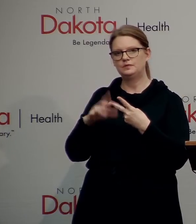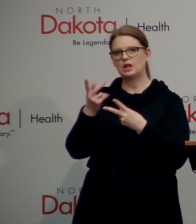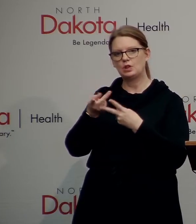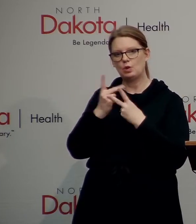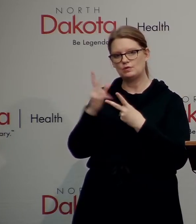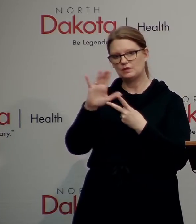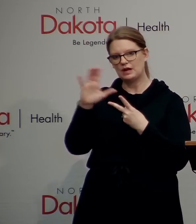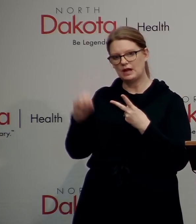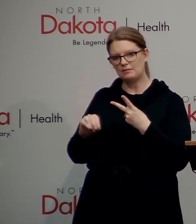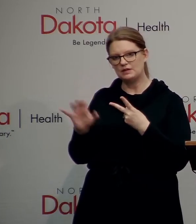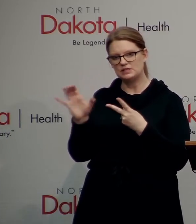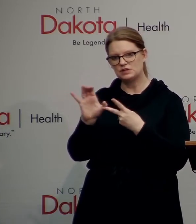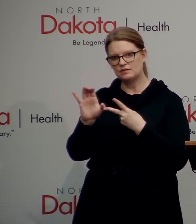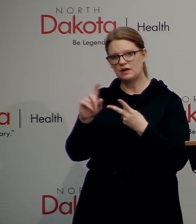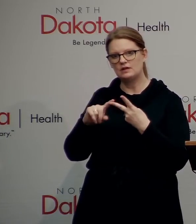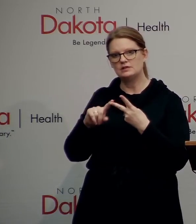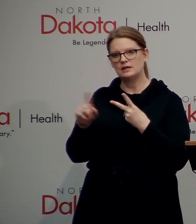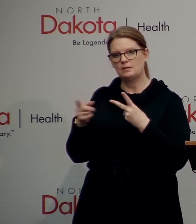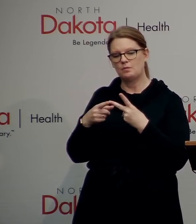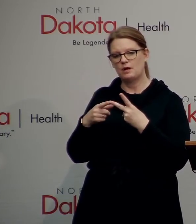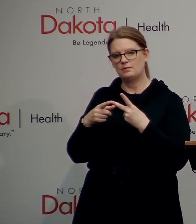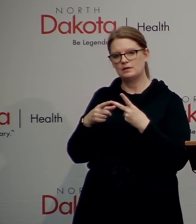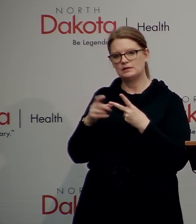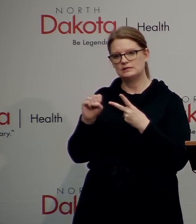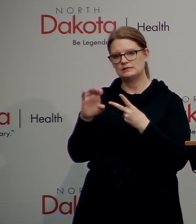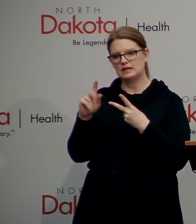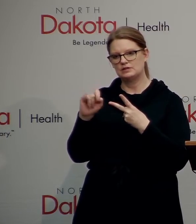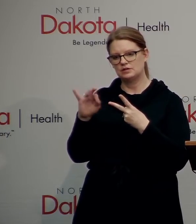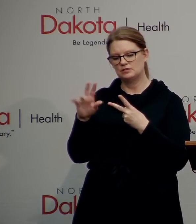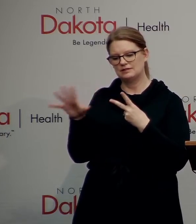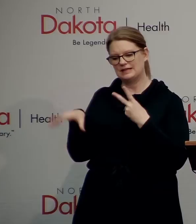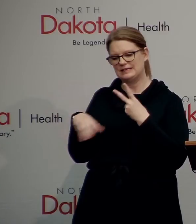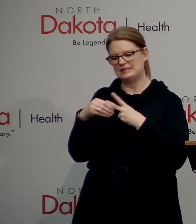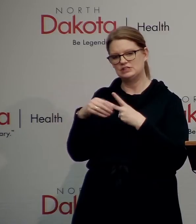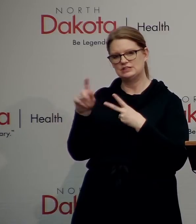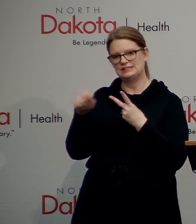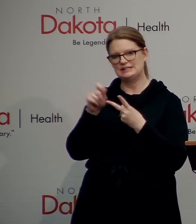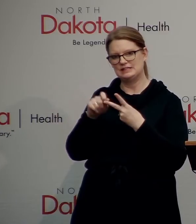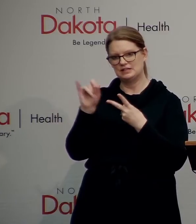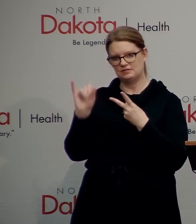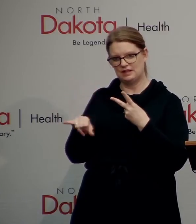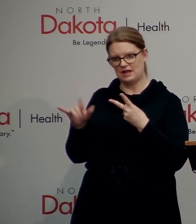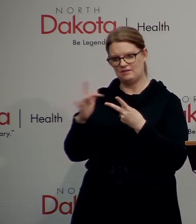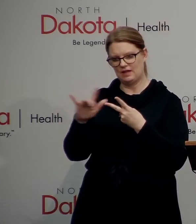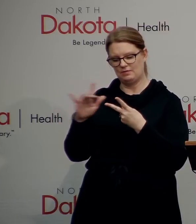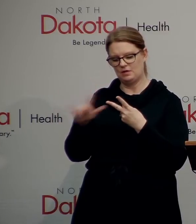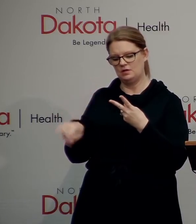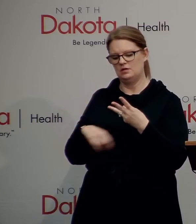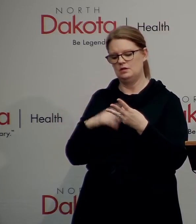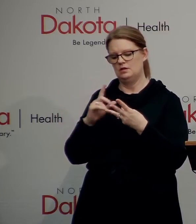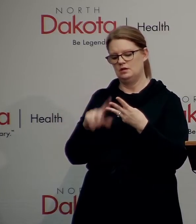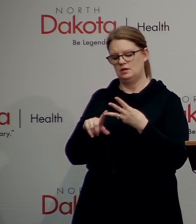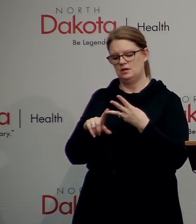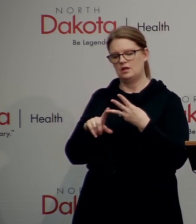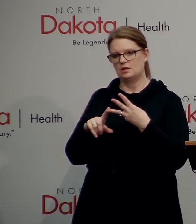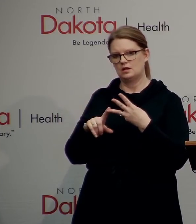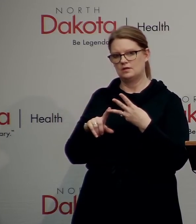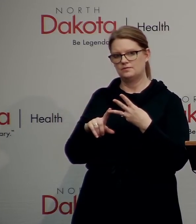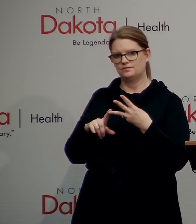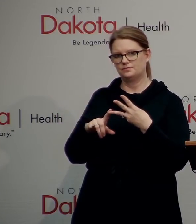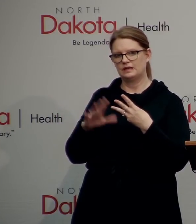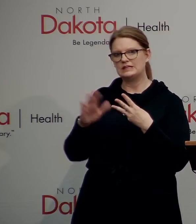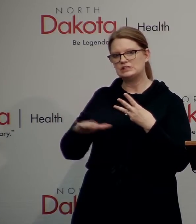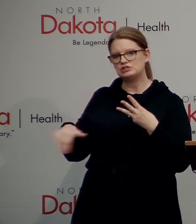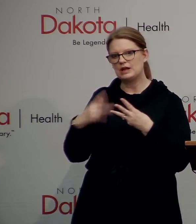for companies certified as the primary sector. I'll make additional details available for that as well. And then finally, we do have a child